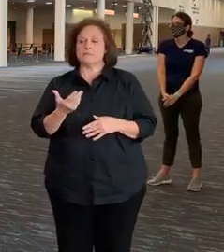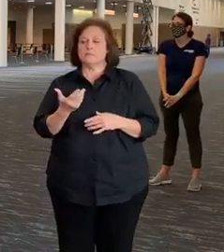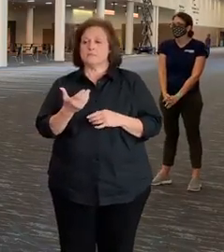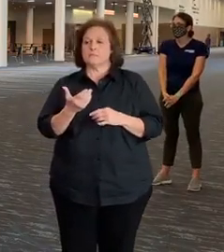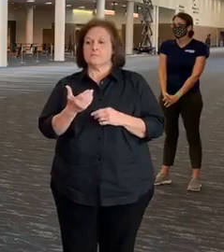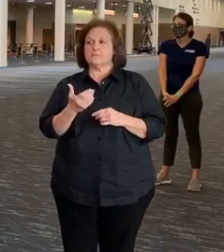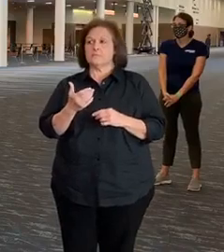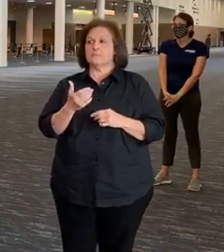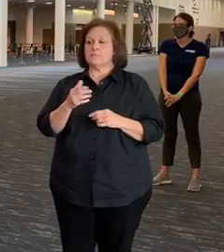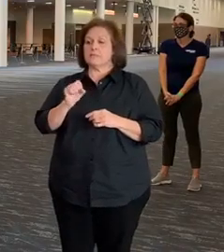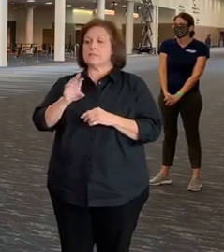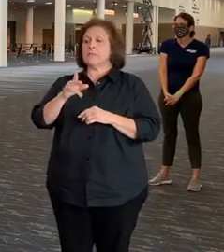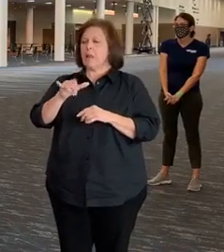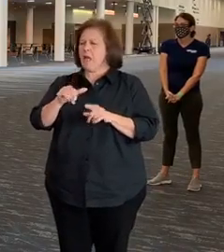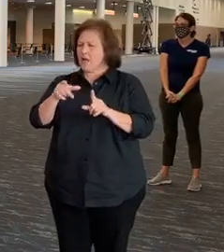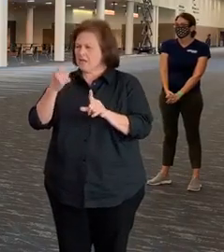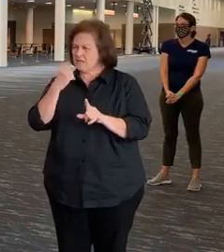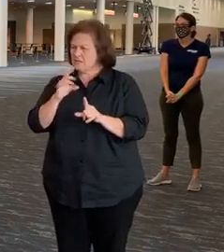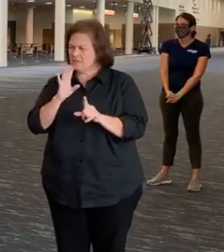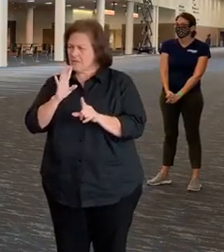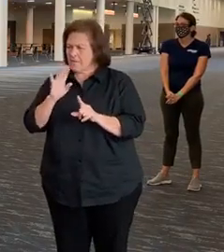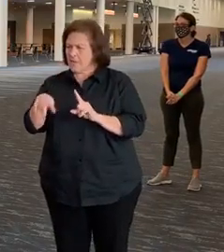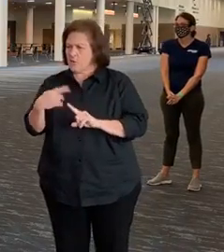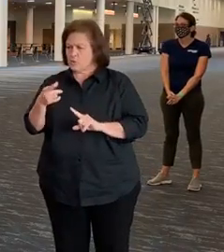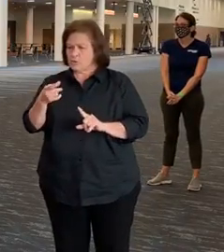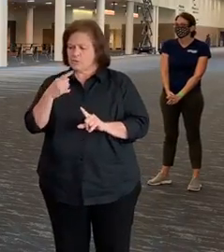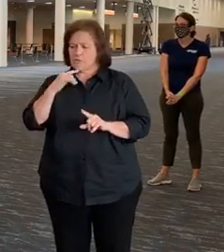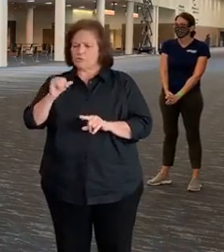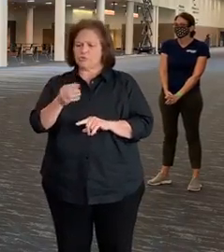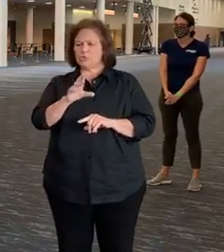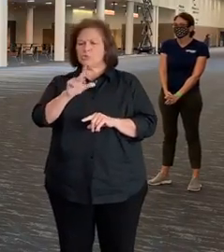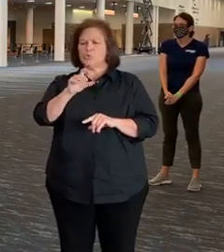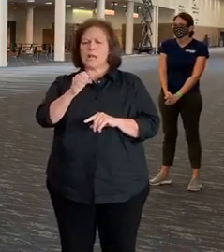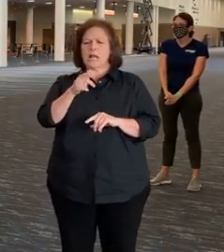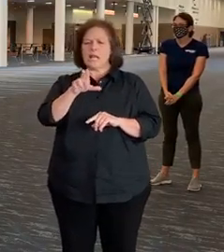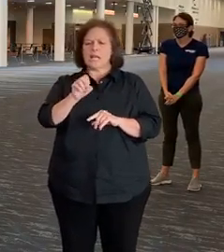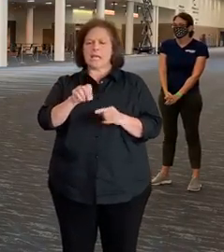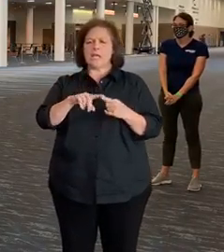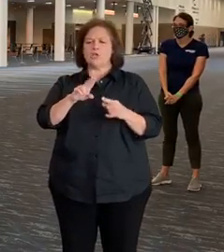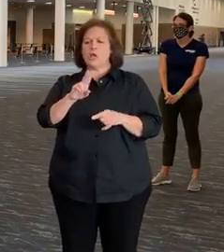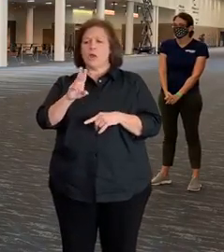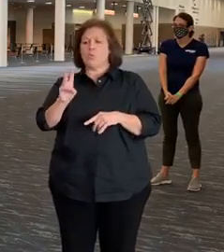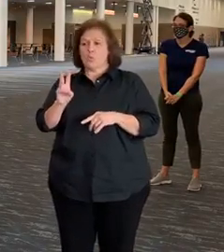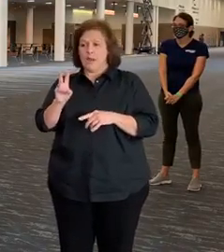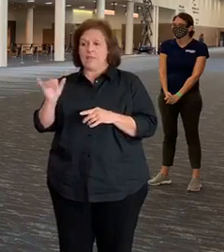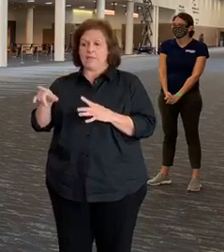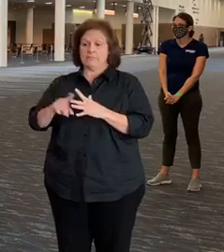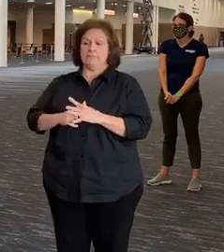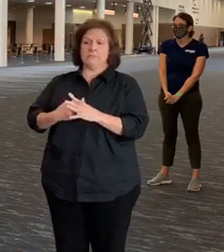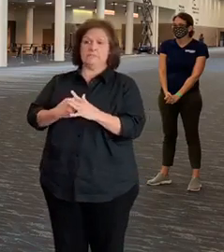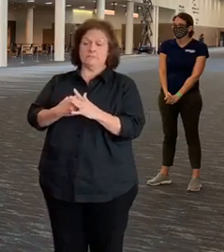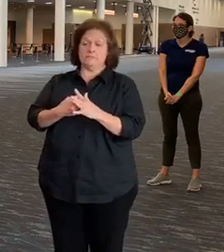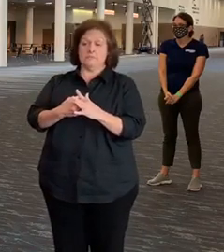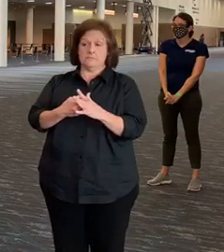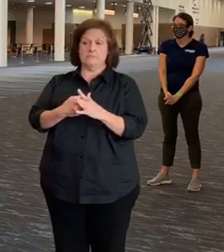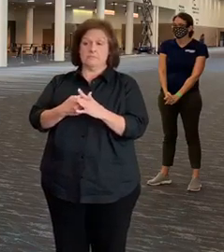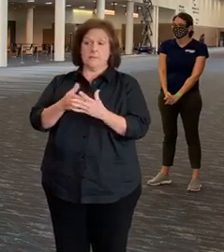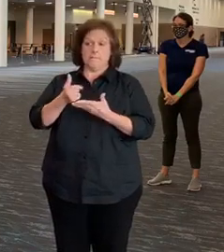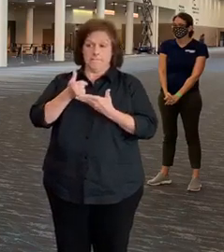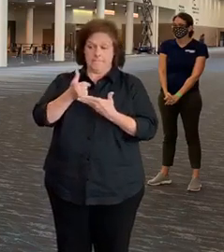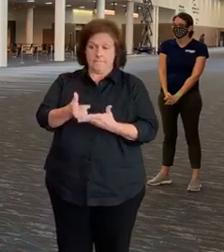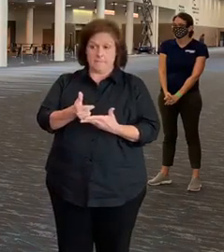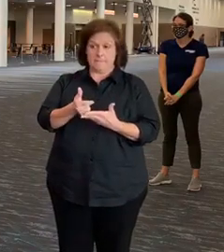to supplies, I believe you mentioned, Junior League and even United Way were activated on the very front end of